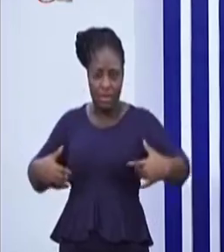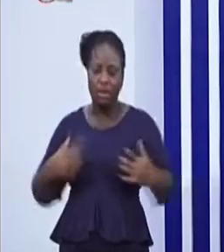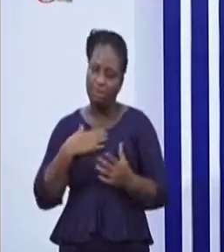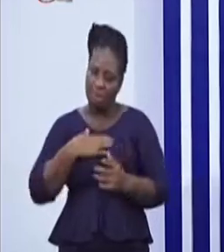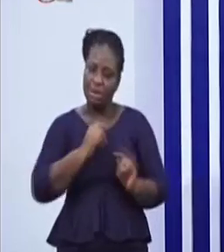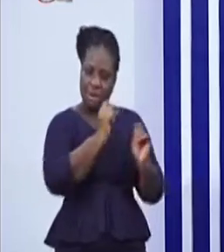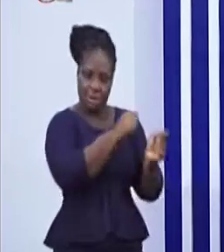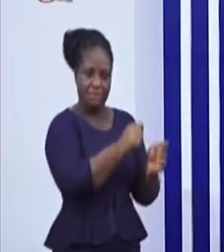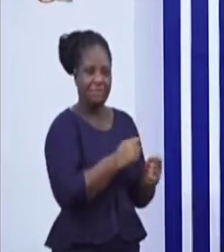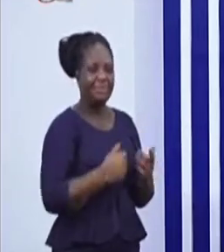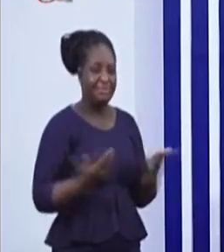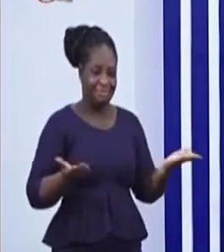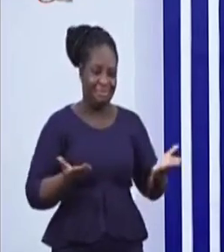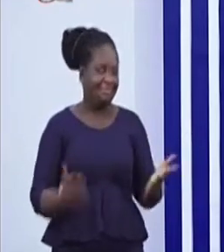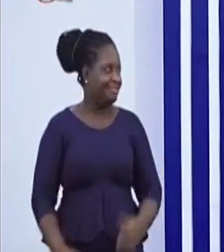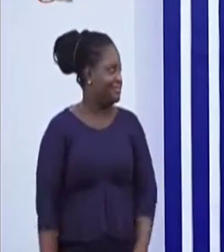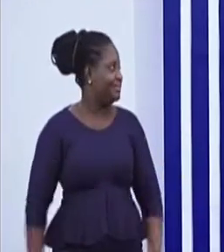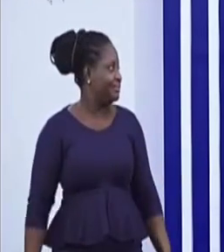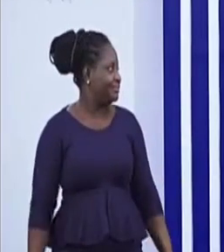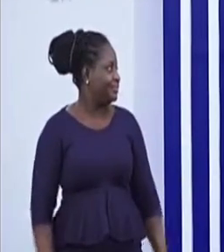still available. Thank you very much.